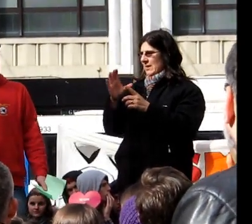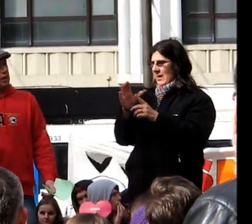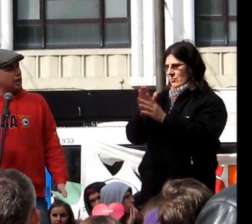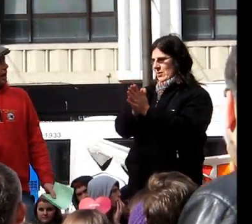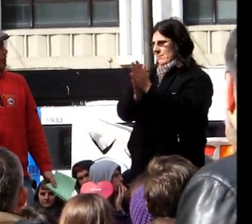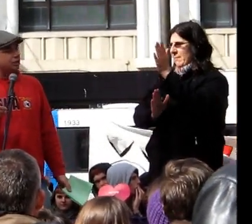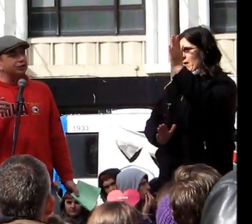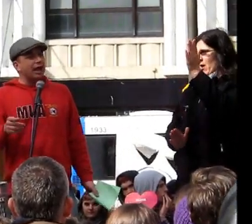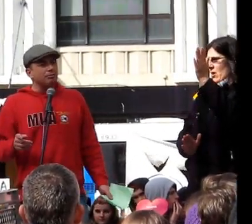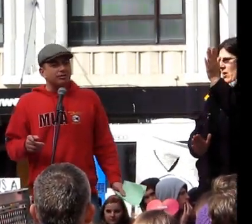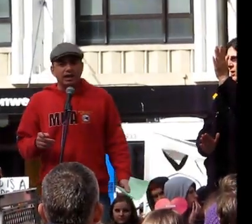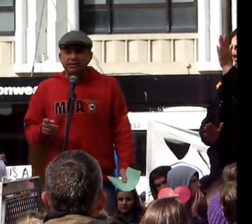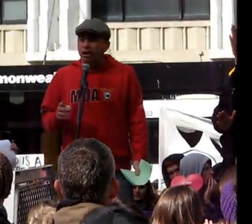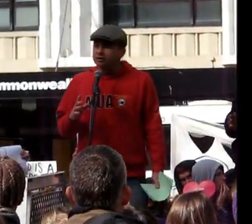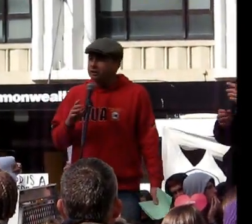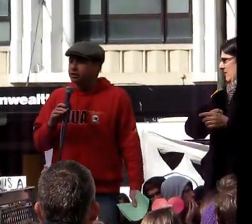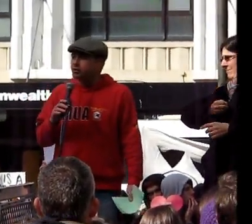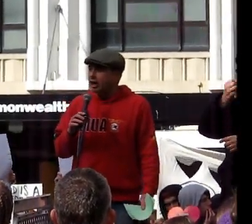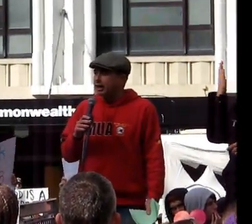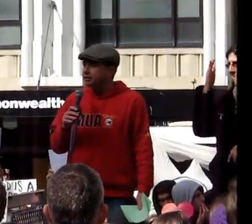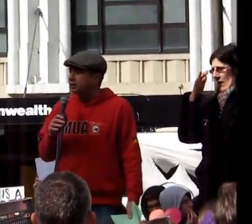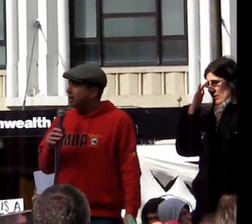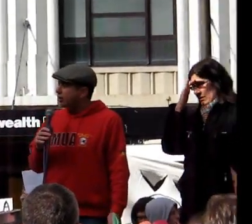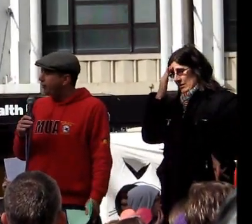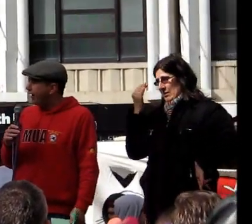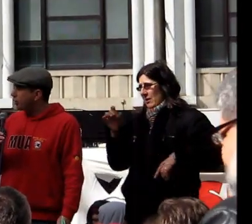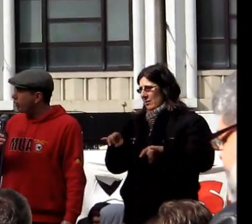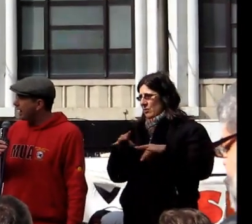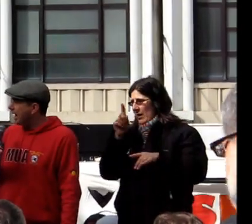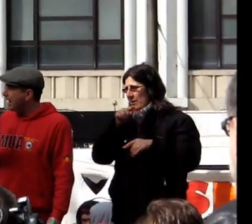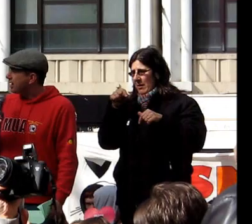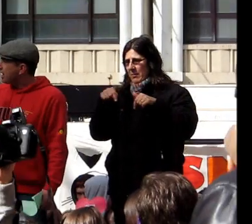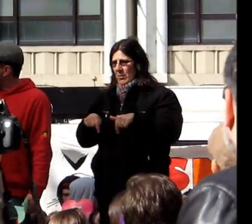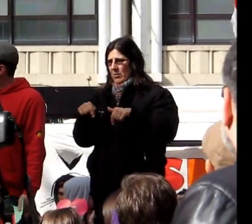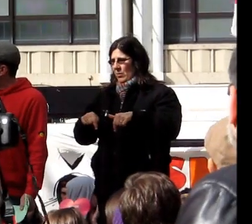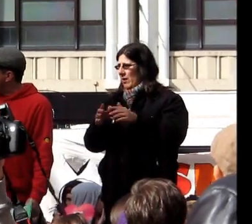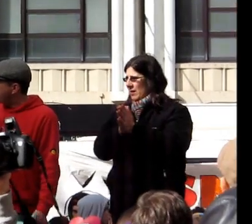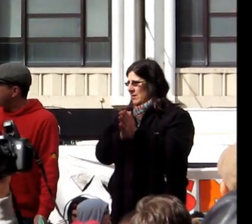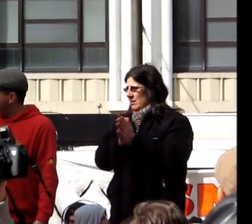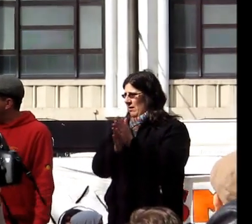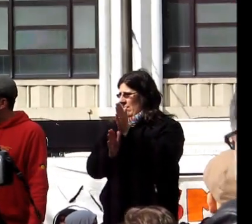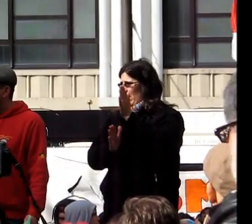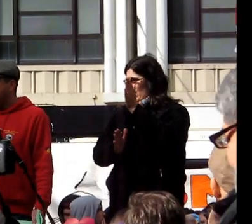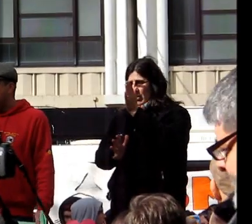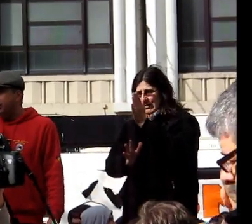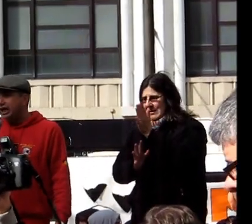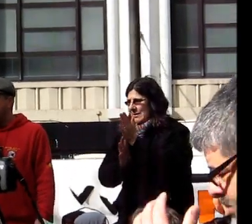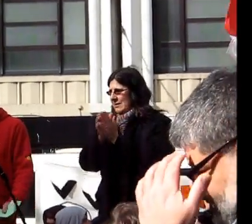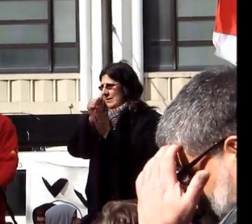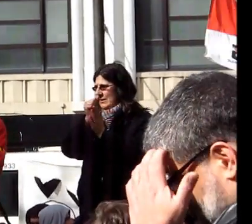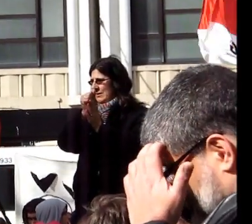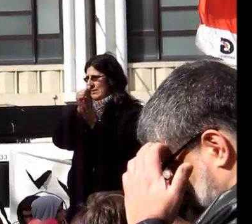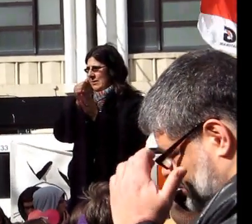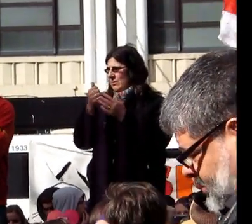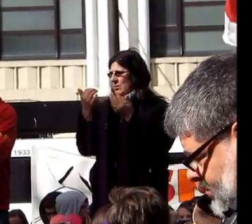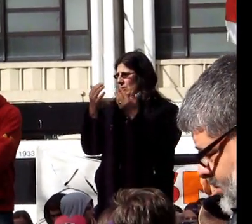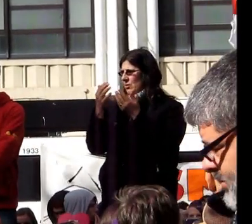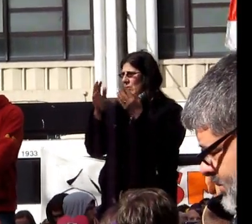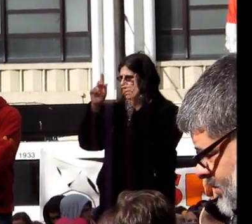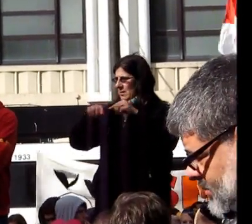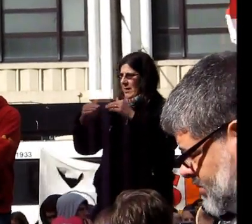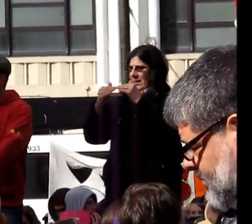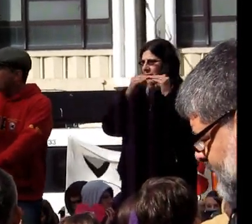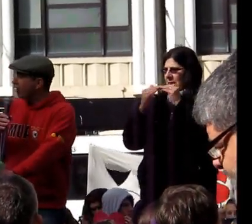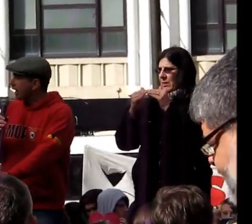be ashamed of ourselves as Australians, the fact that we are not in the first 11 countries to introduce